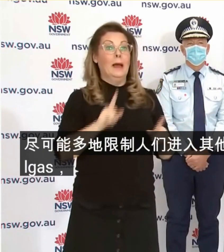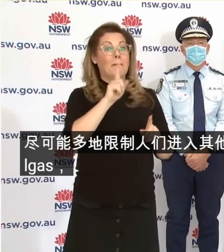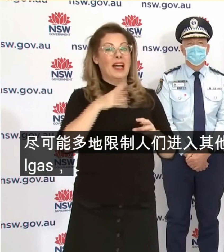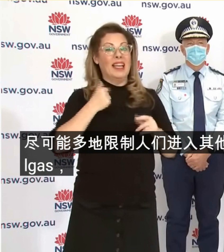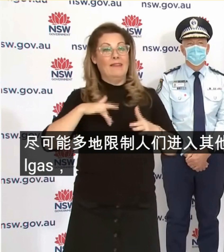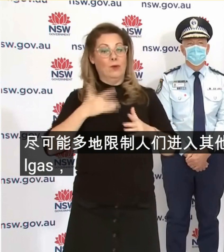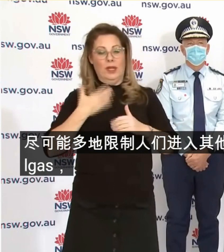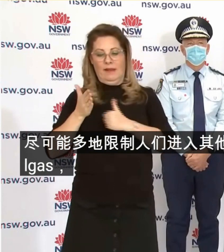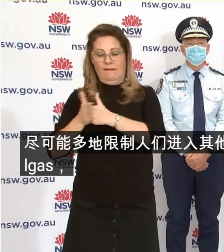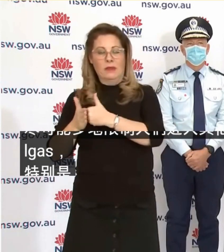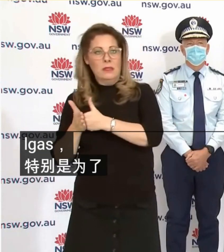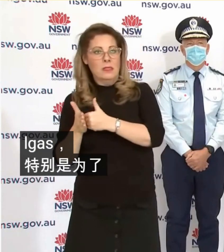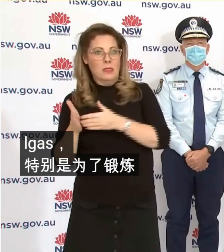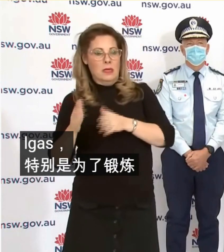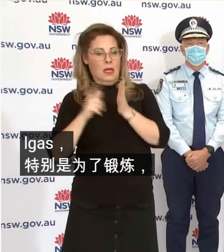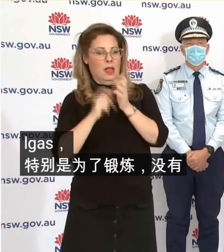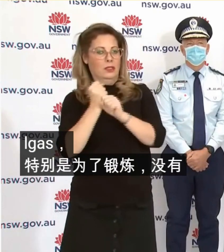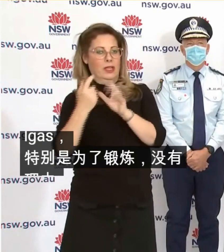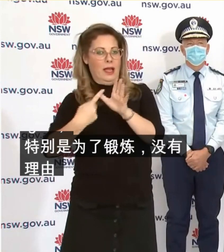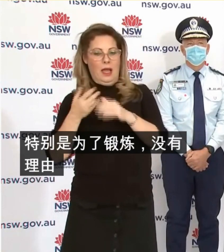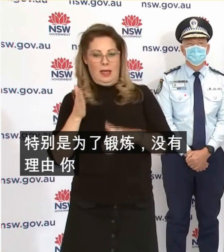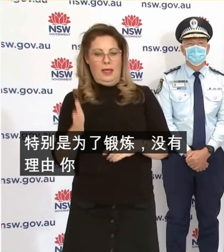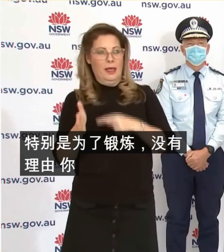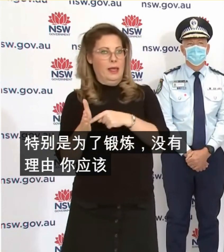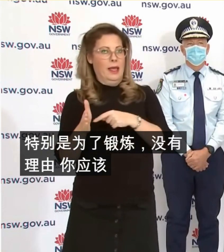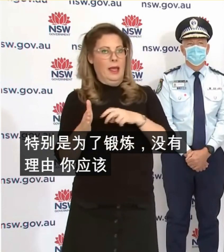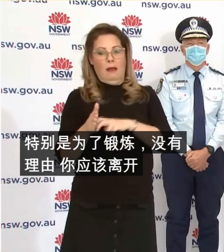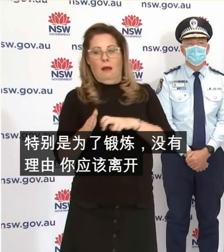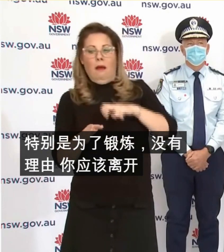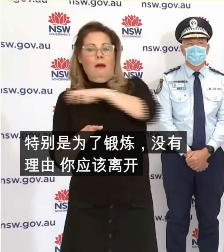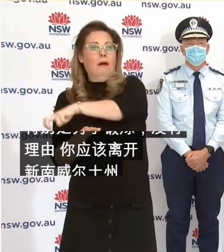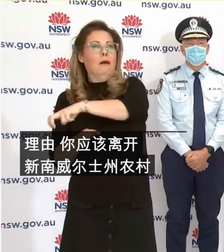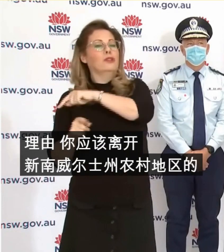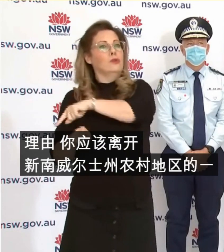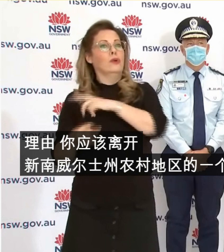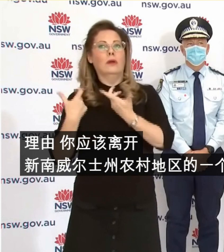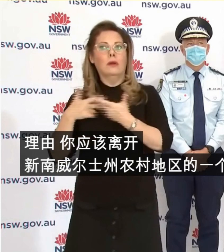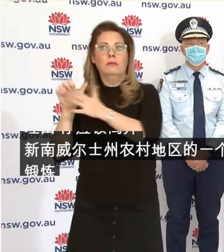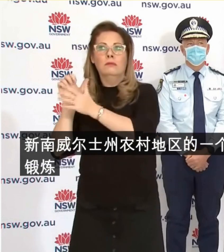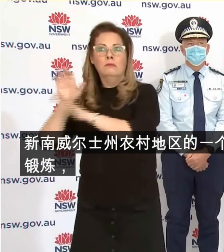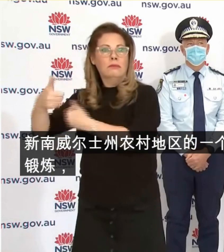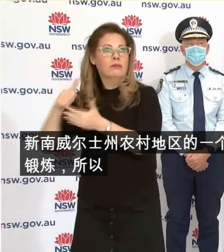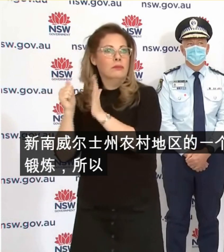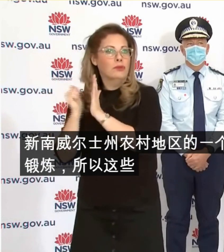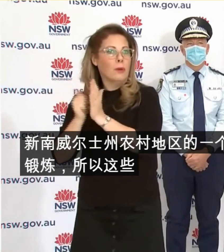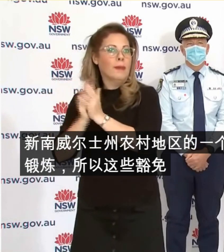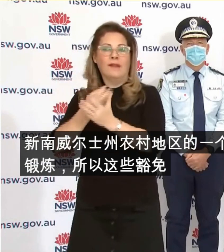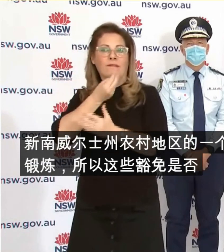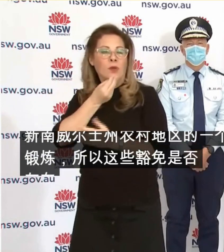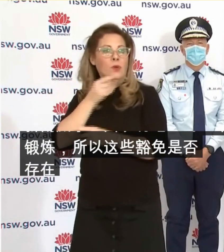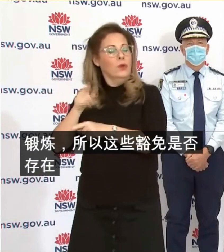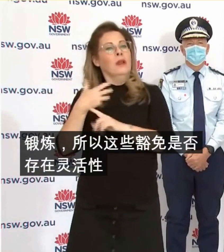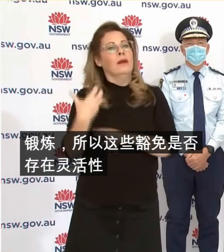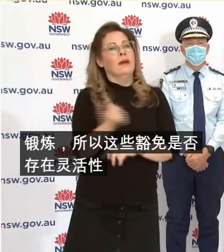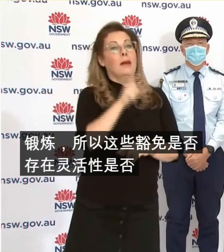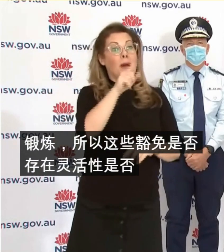going into other LGAs as much as we possibly can, especially for exercise. There's no reason that you should be leaving an LGA in regional rural New South Wales for exercise. So those